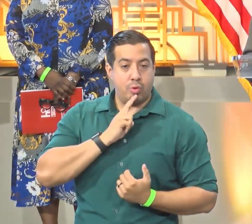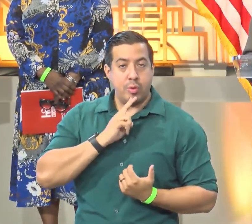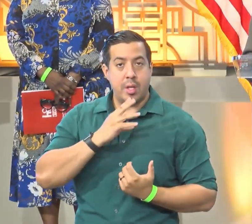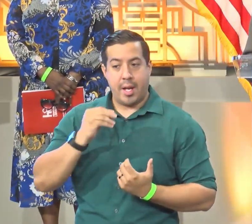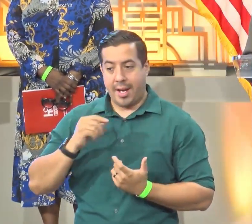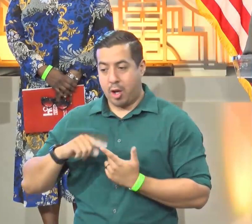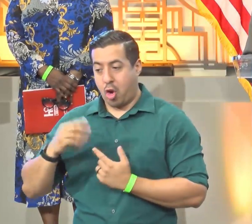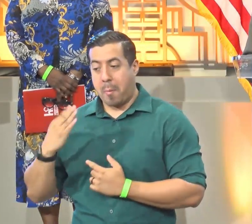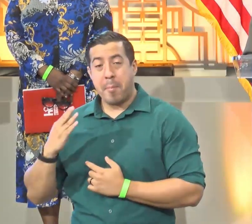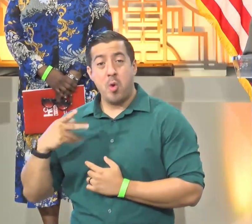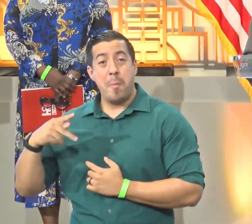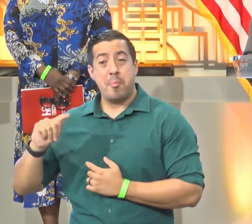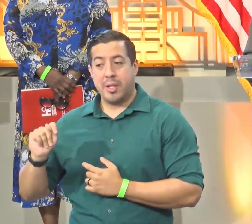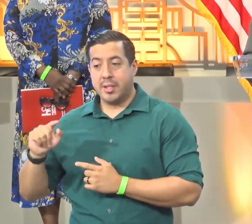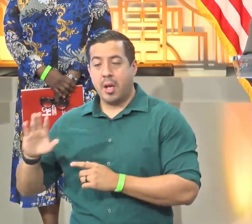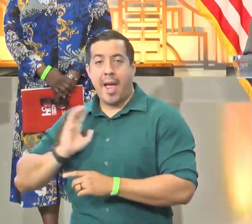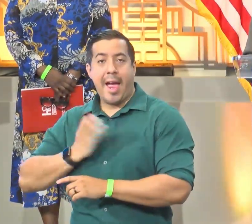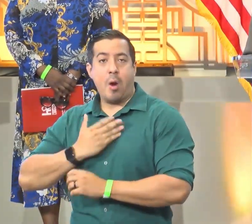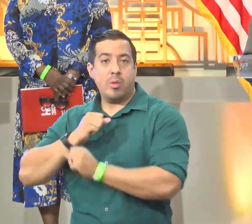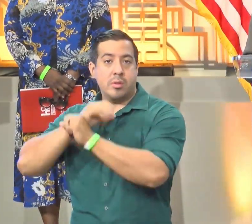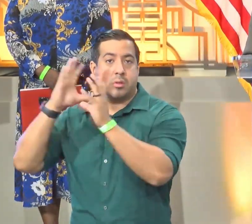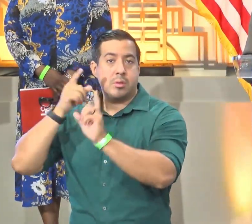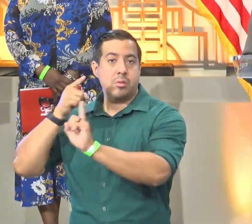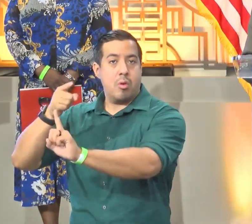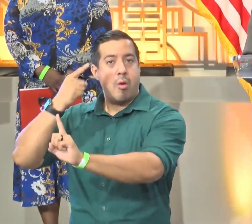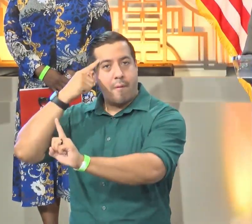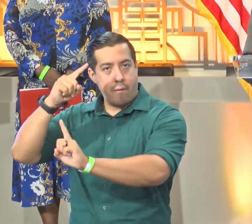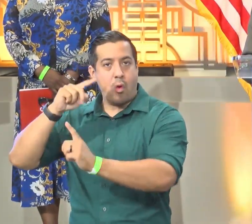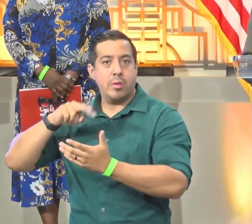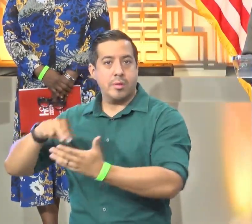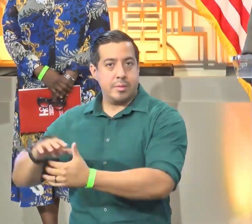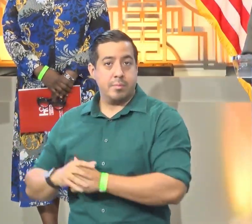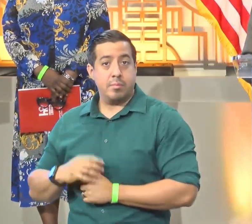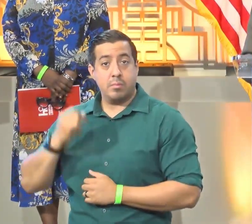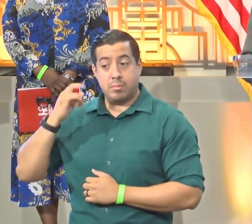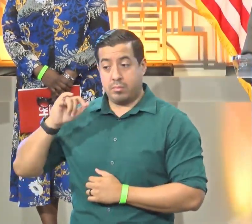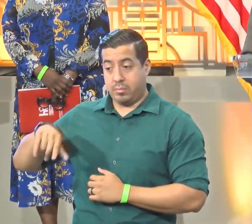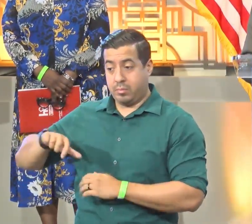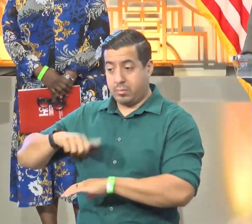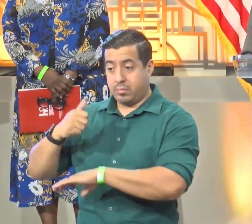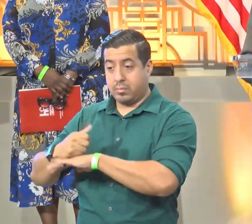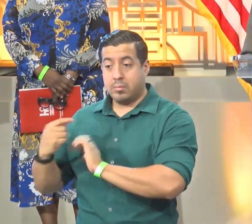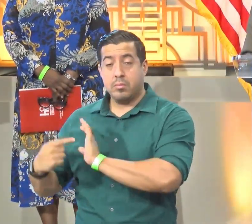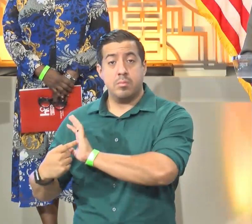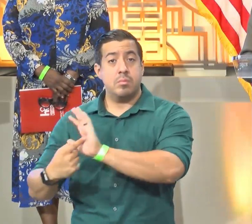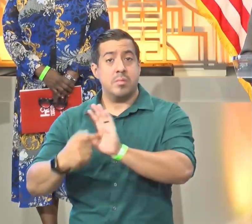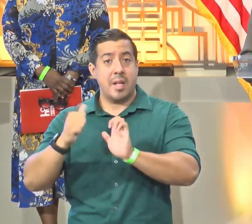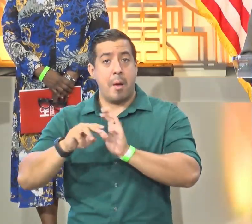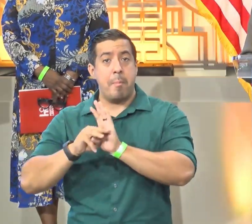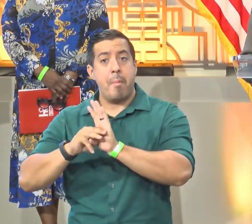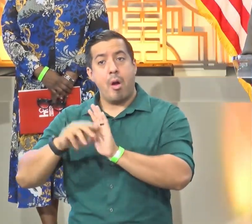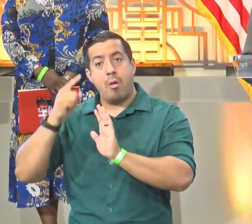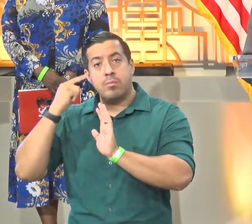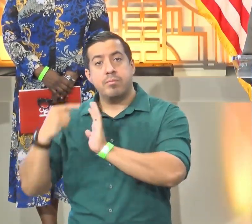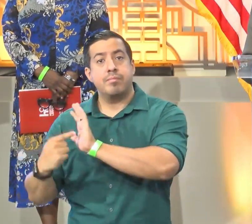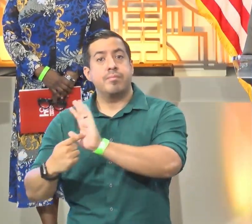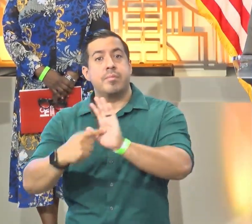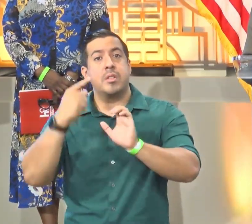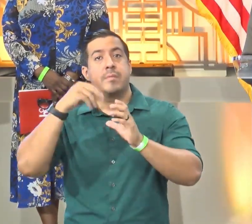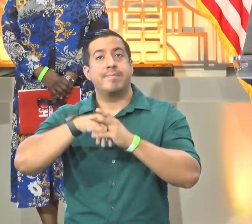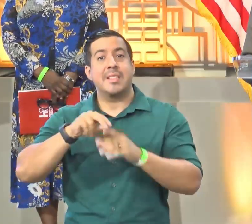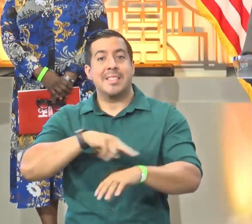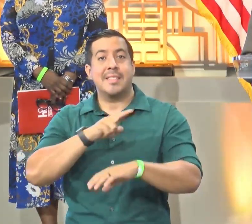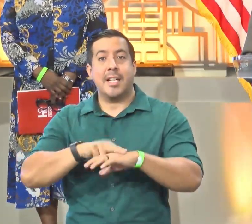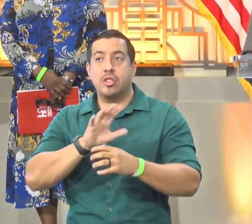blueprint is our visionary call to action. This blueprint can become a model for literacy partnerships around the